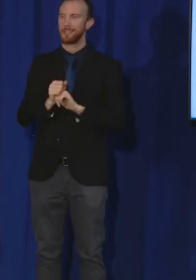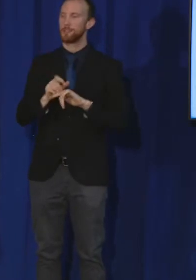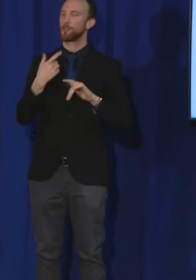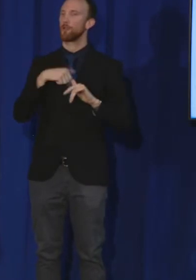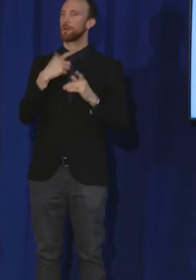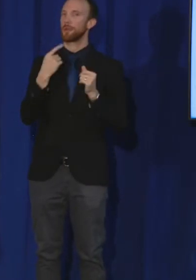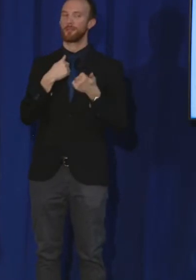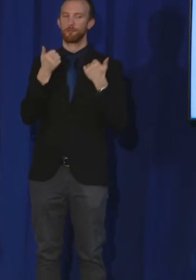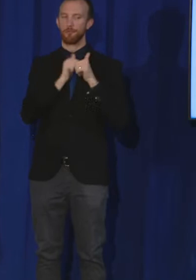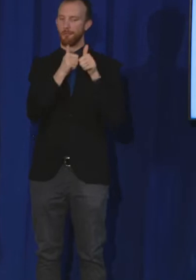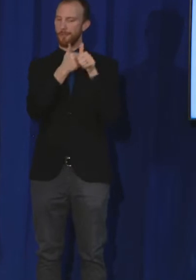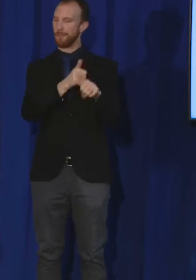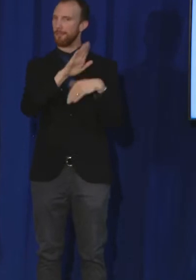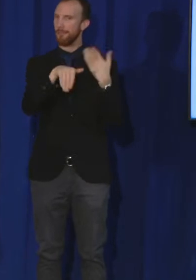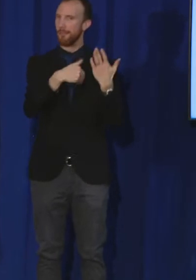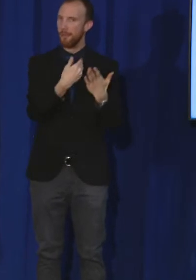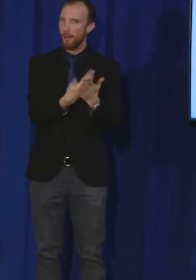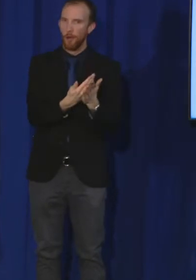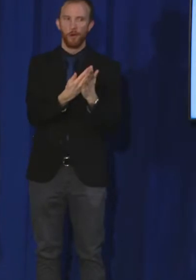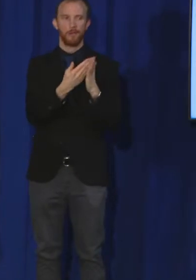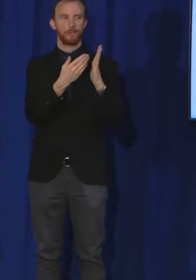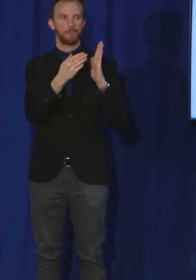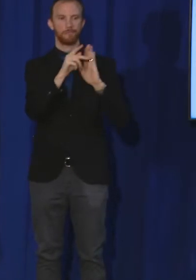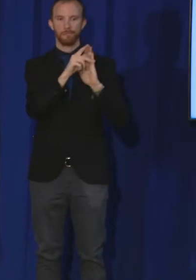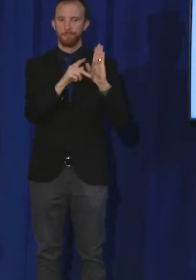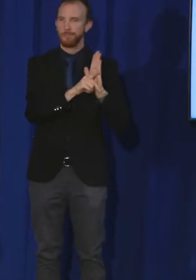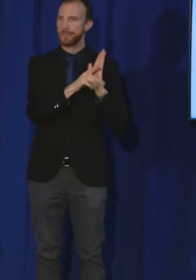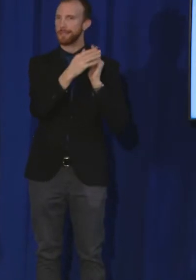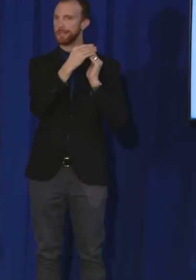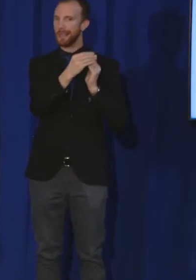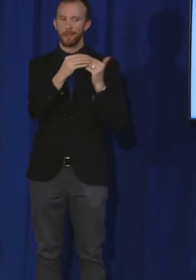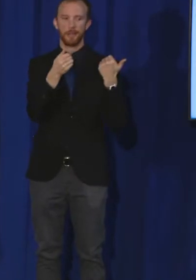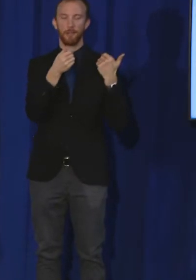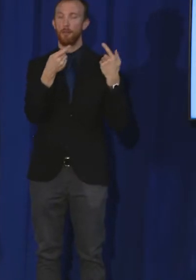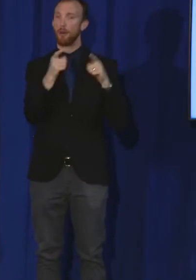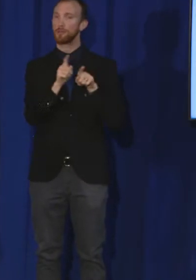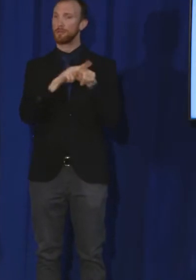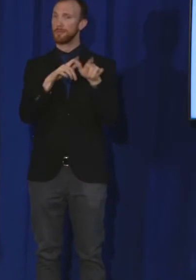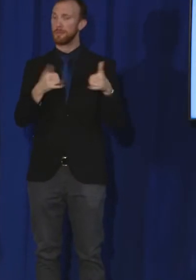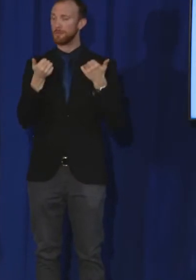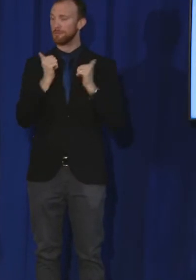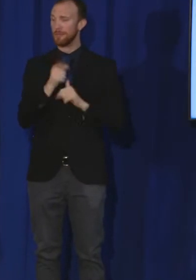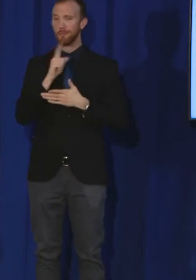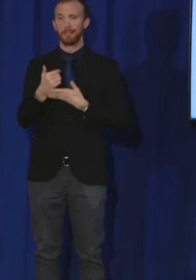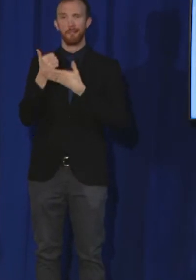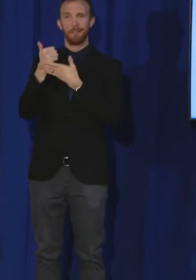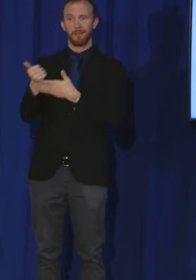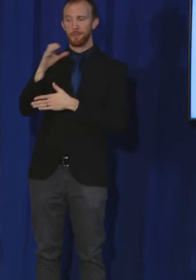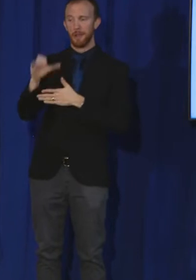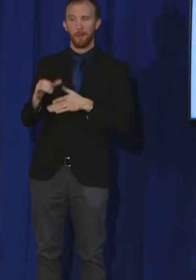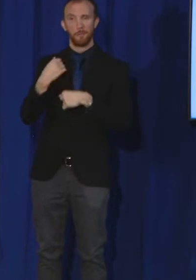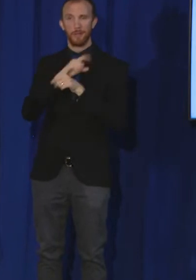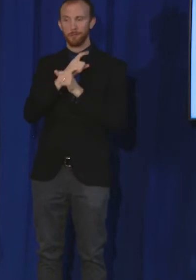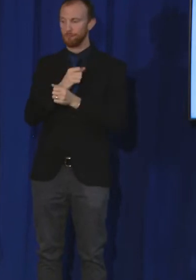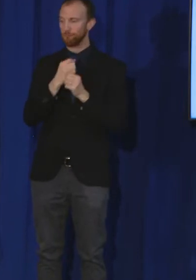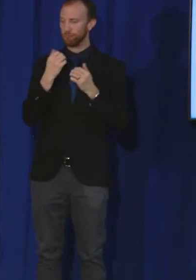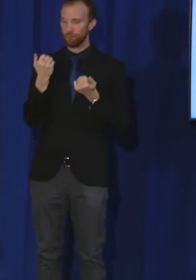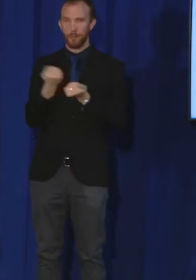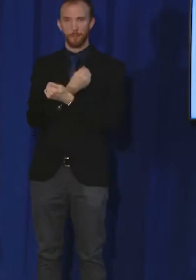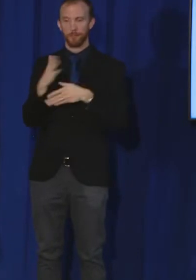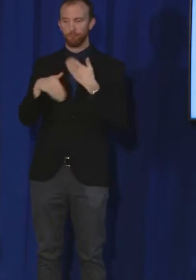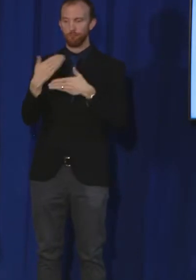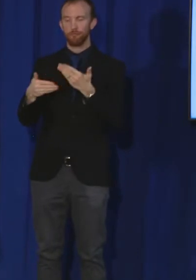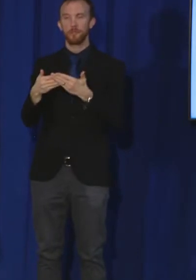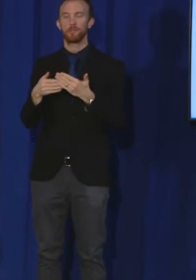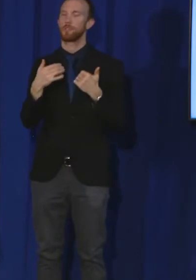what is best for Chicago. And again, we're working hard to make sure that this vaccine is